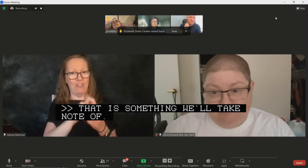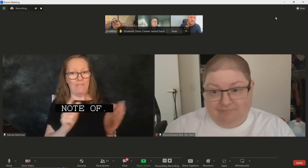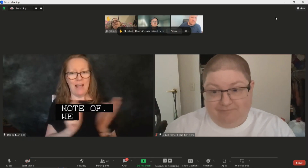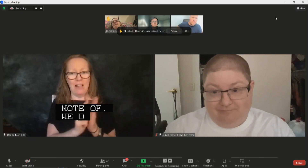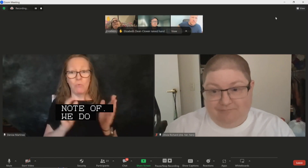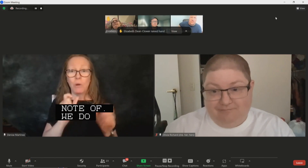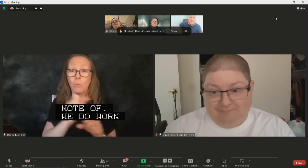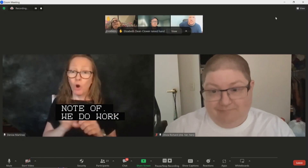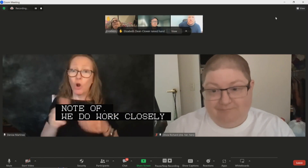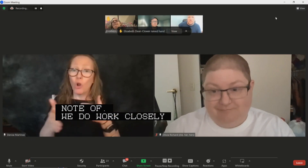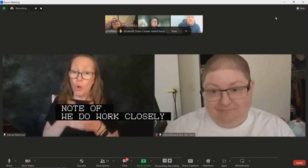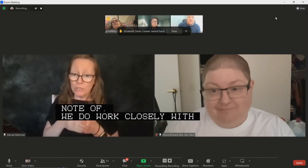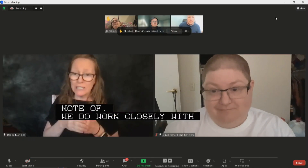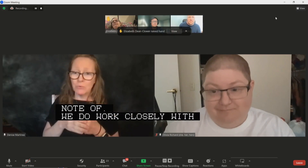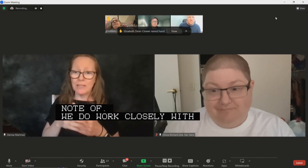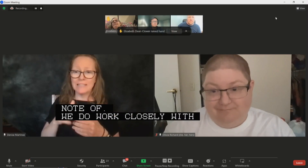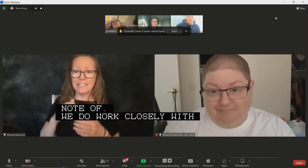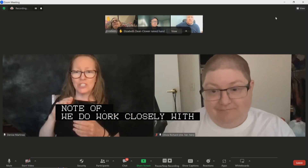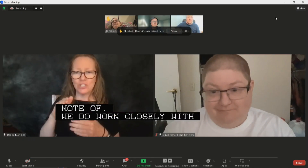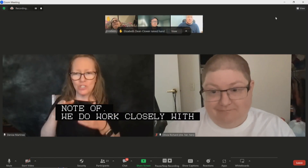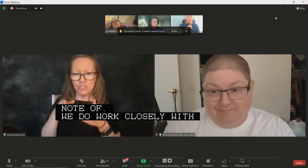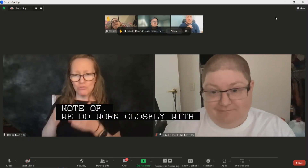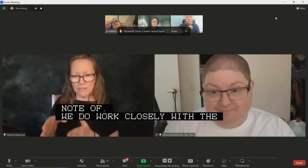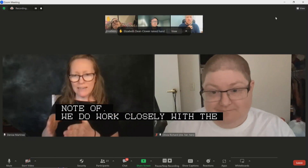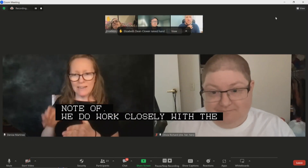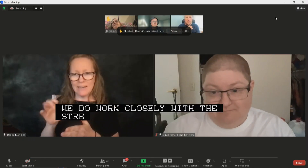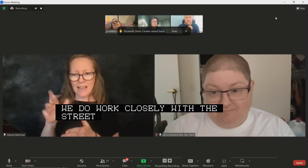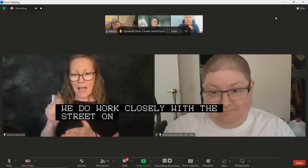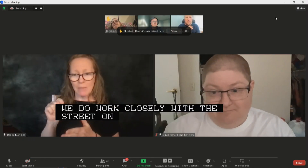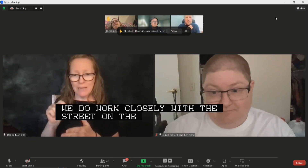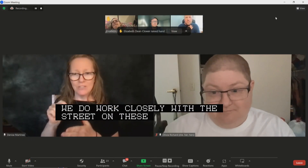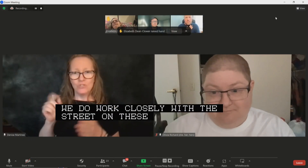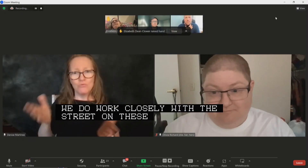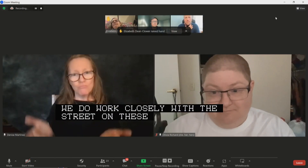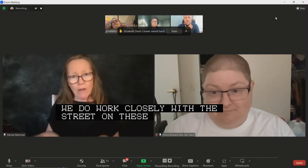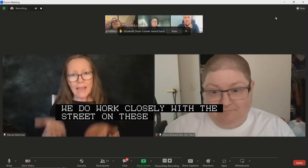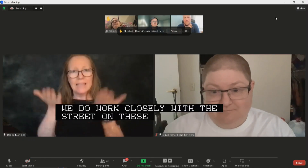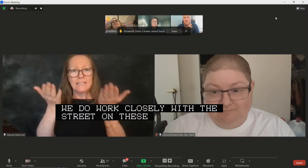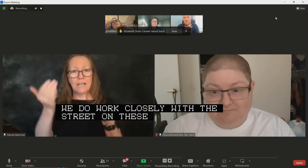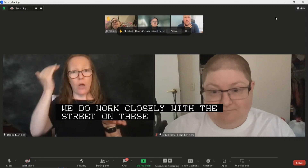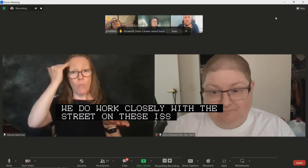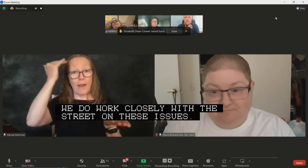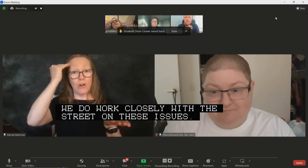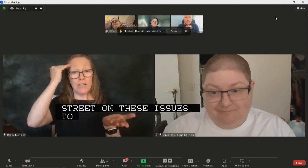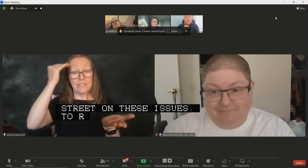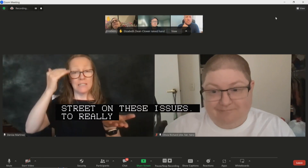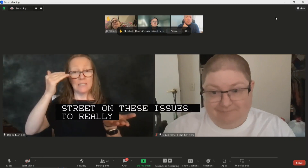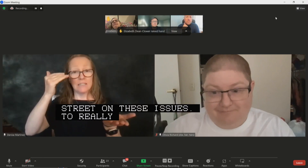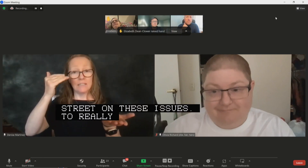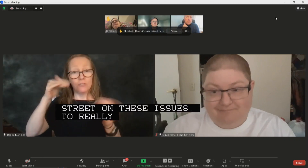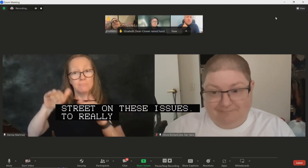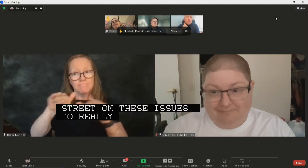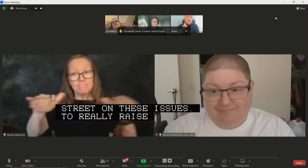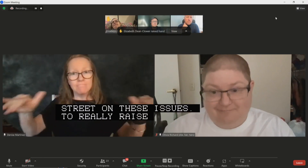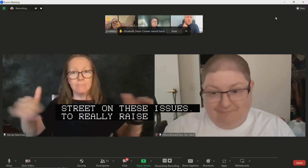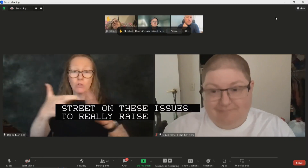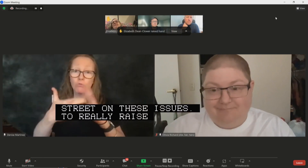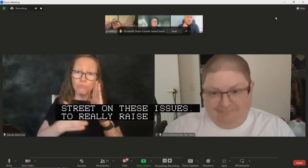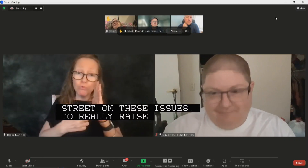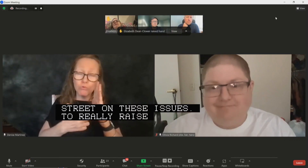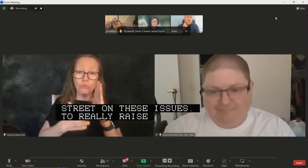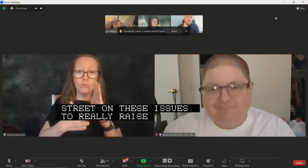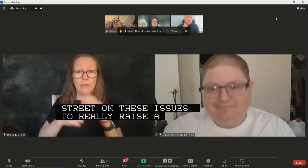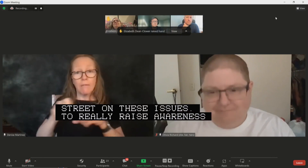these issues, again, to really raise awareness about the rules of the road and interacting with